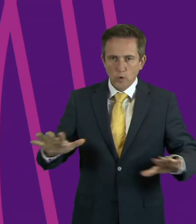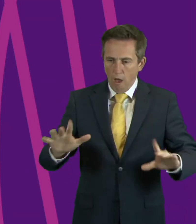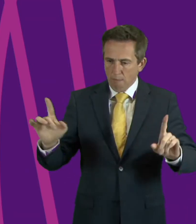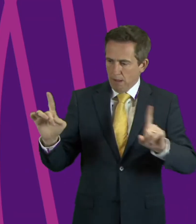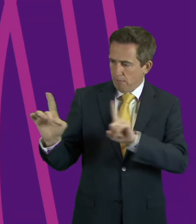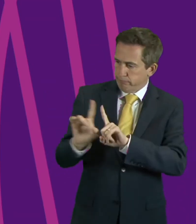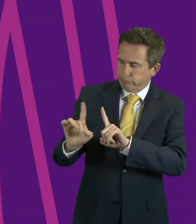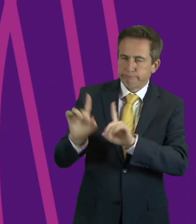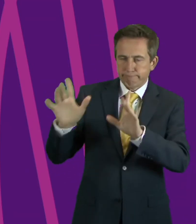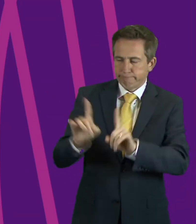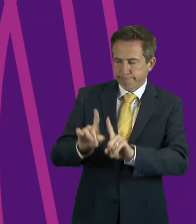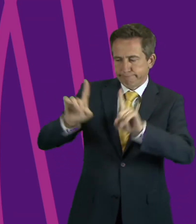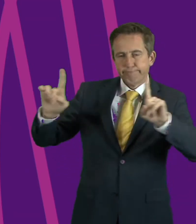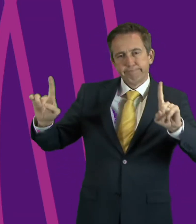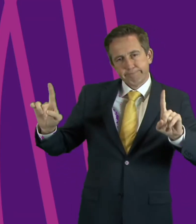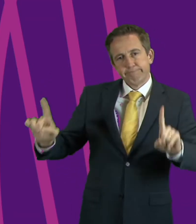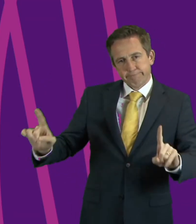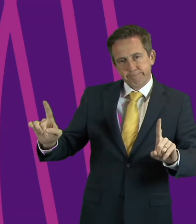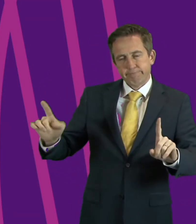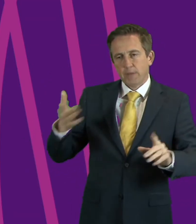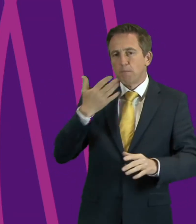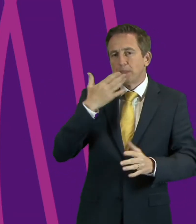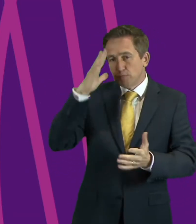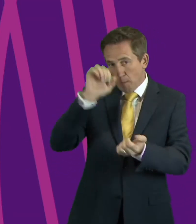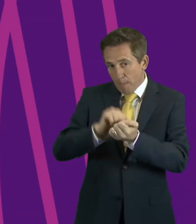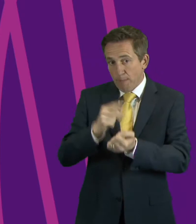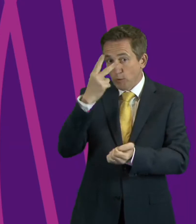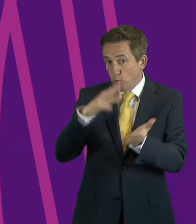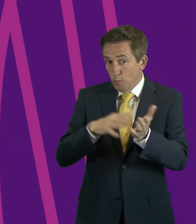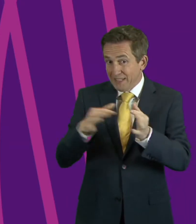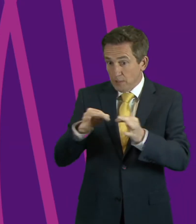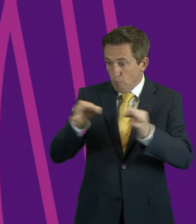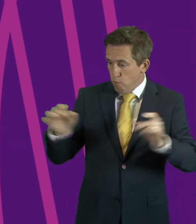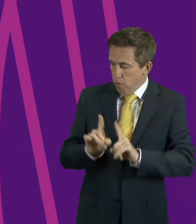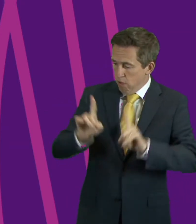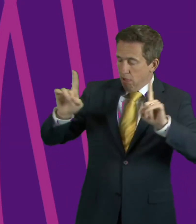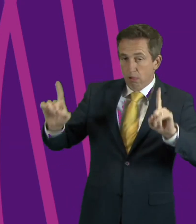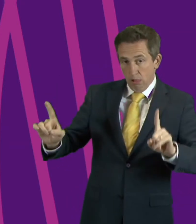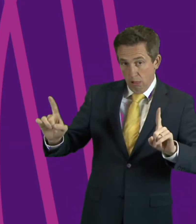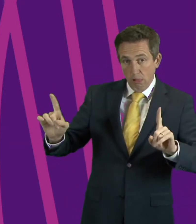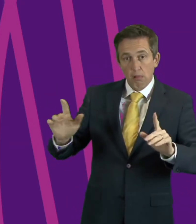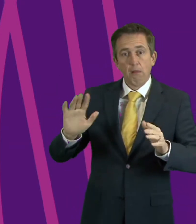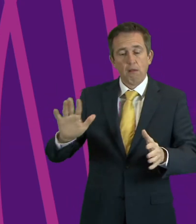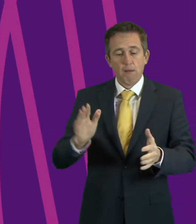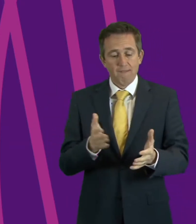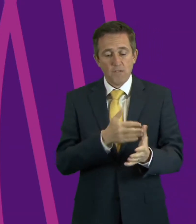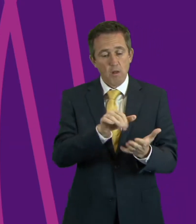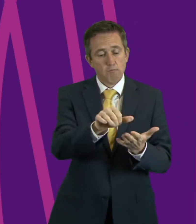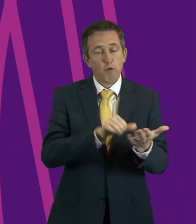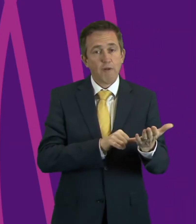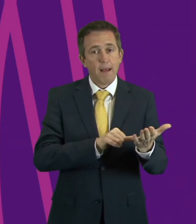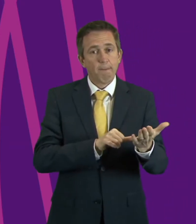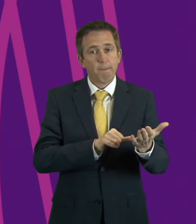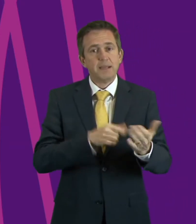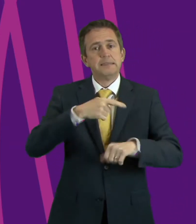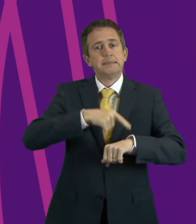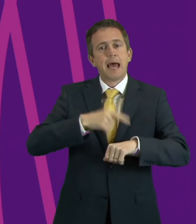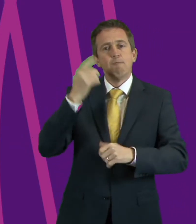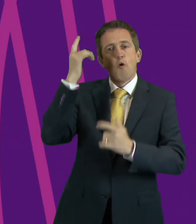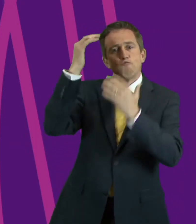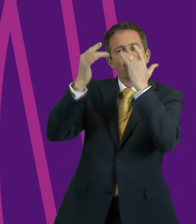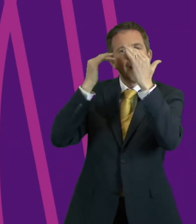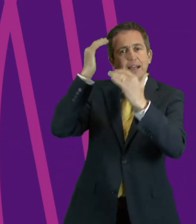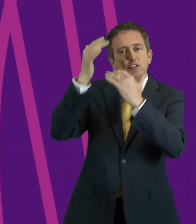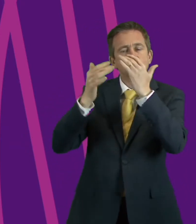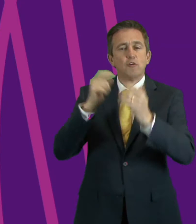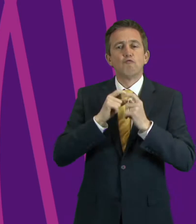that we continue to observe the 2-metre rule. Now, our first item of business is time for reflection, and our time for reflection leader is